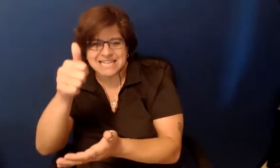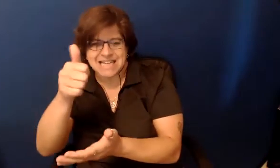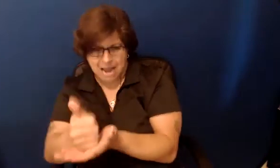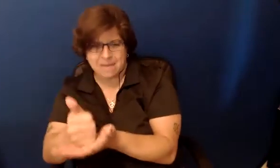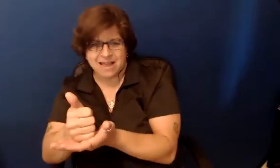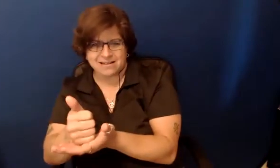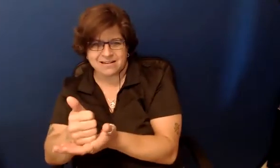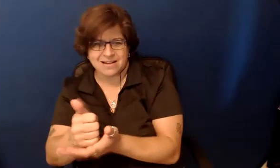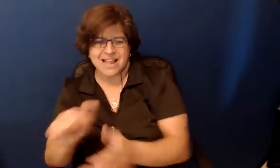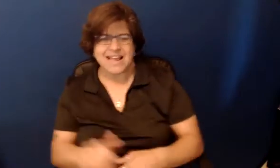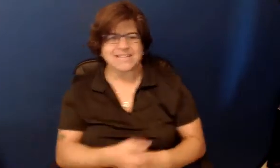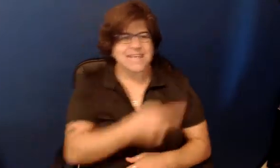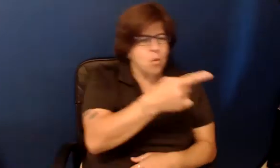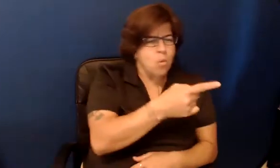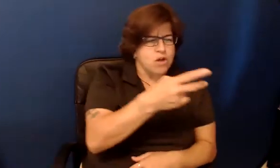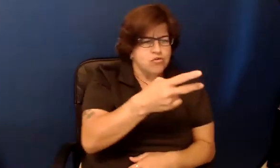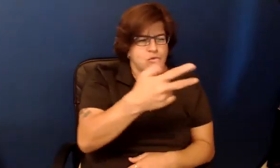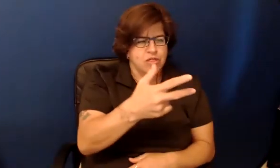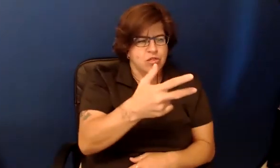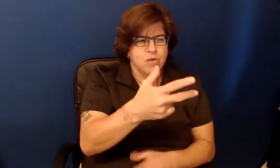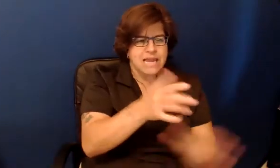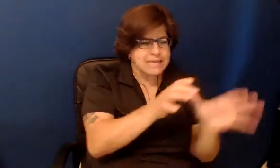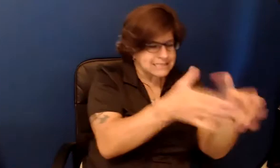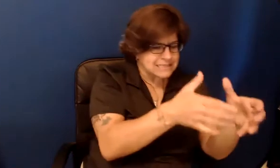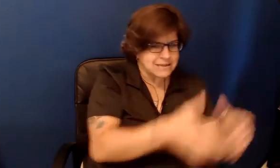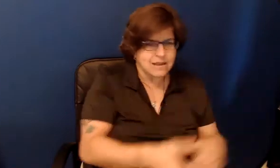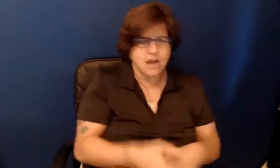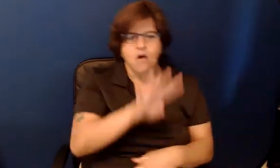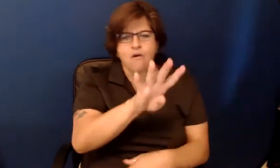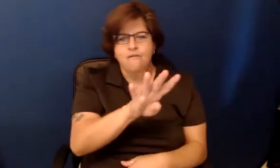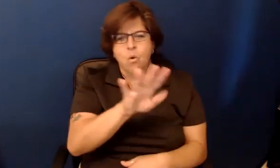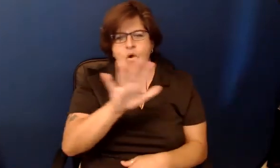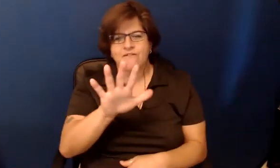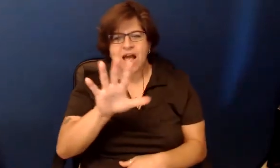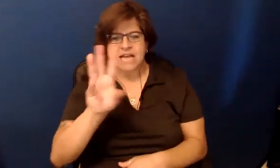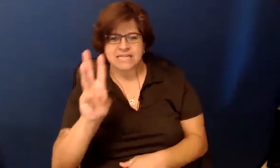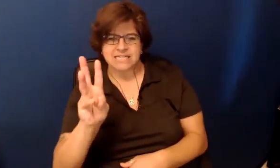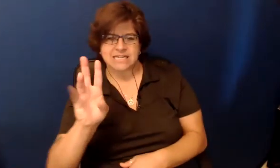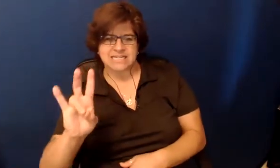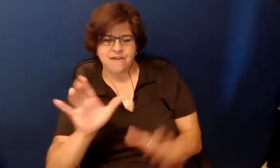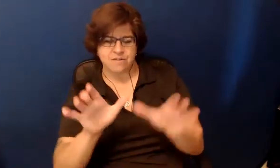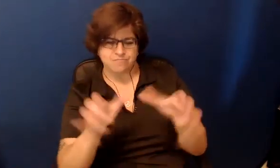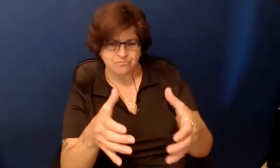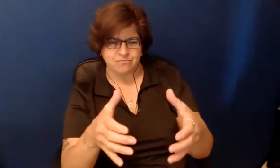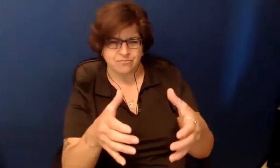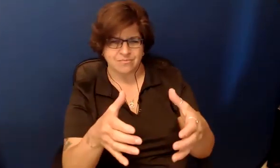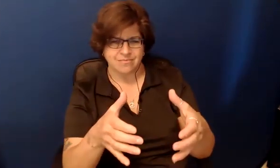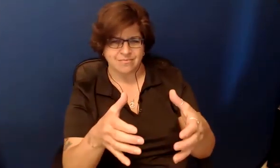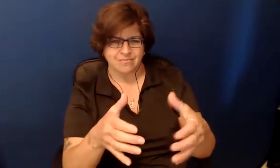a segment, like 1, 2, and 3 are little units. 4, 5, 6, and 7 are units, and then